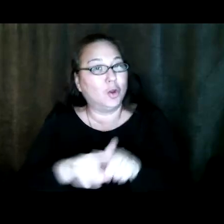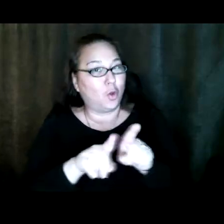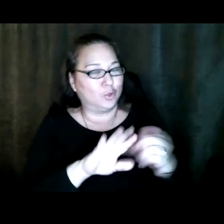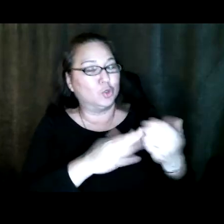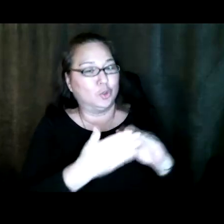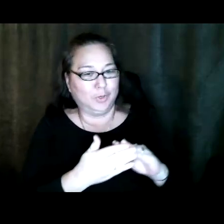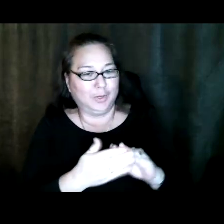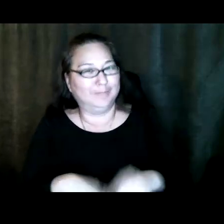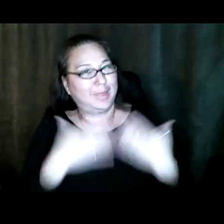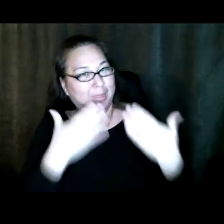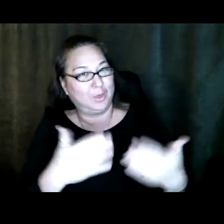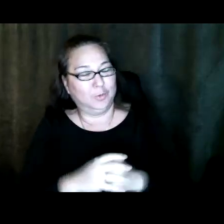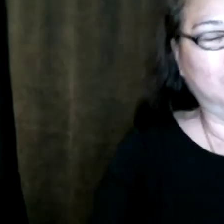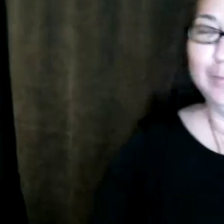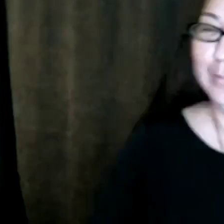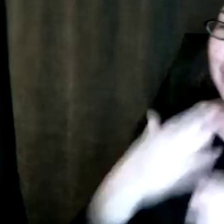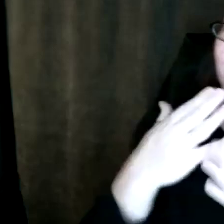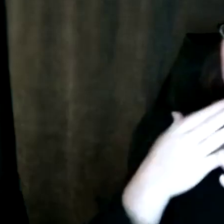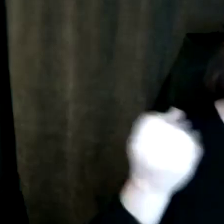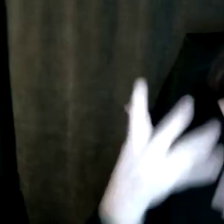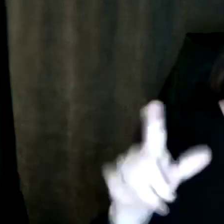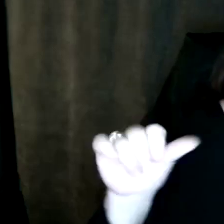Thank you very much.